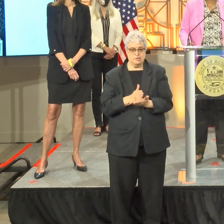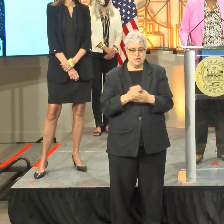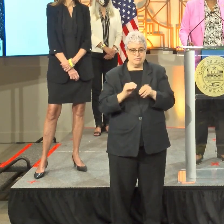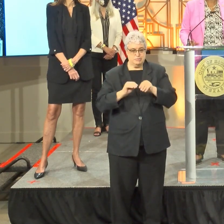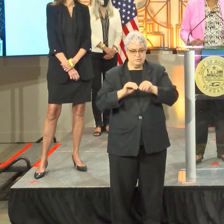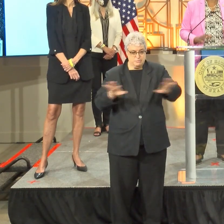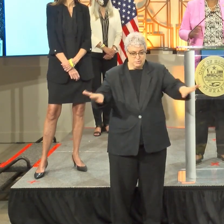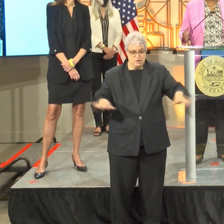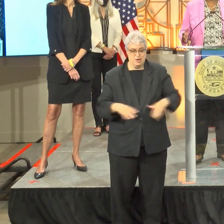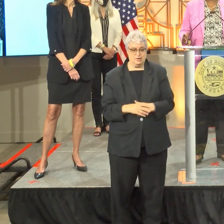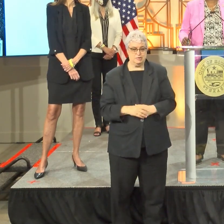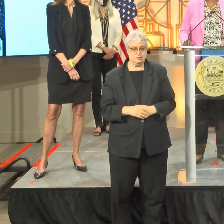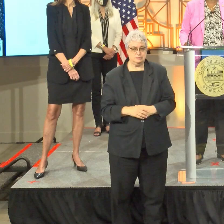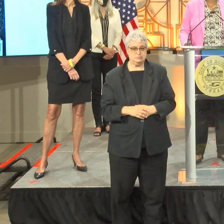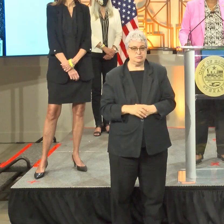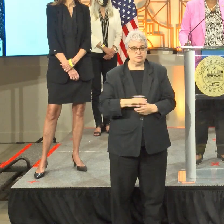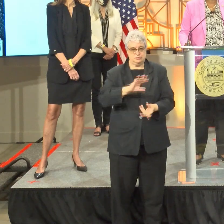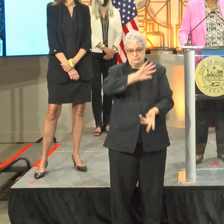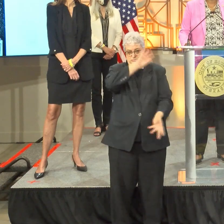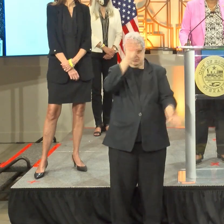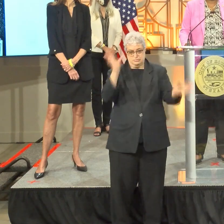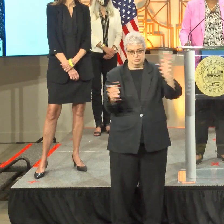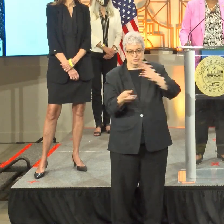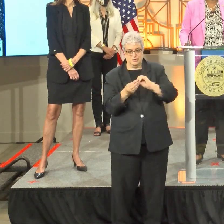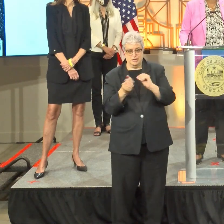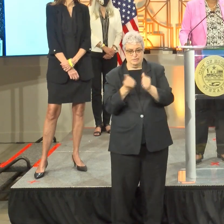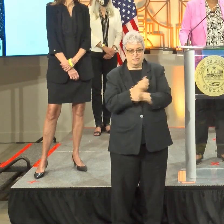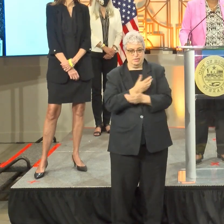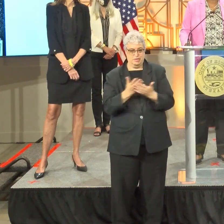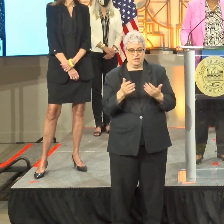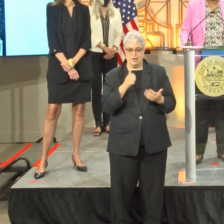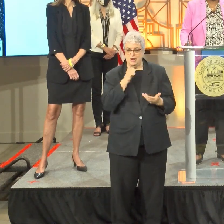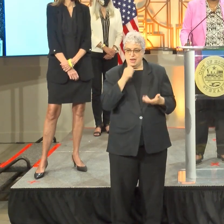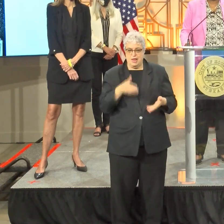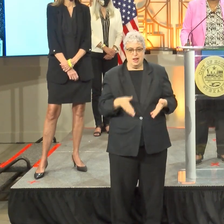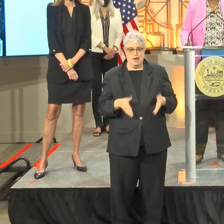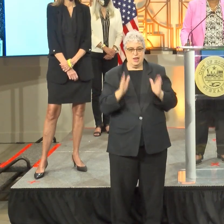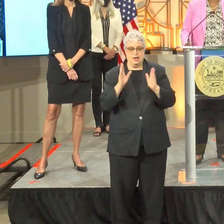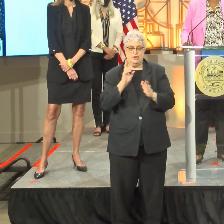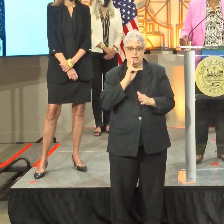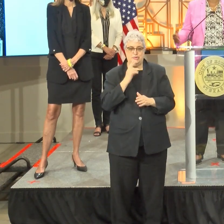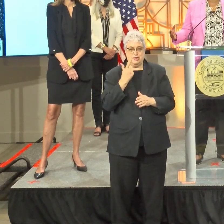spread. So it is a comprehensive message of not letting Houston